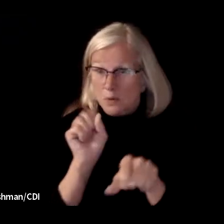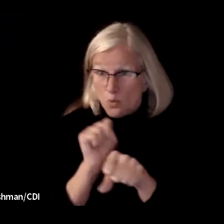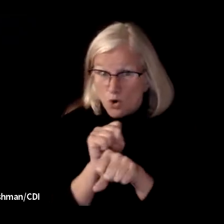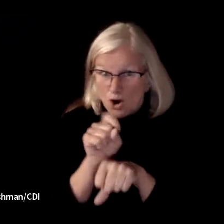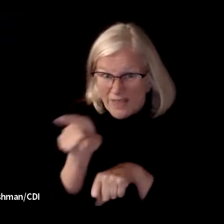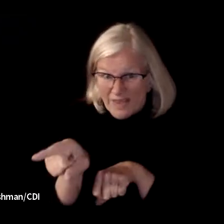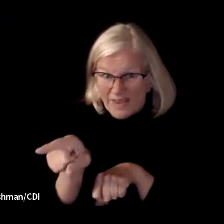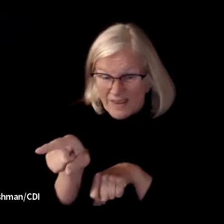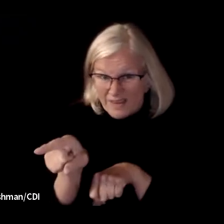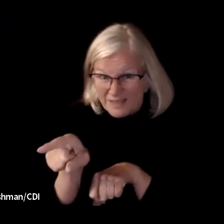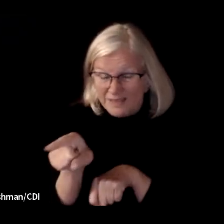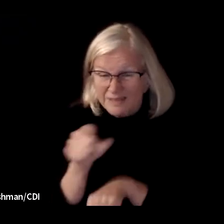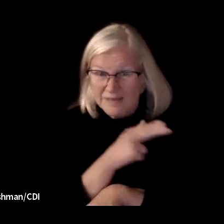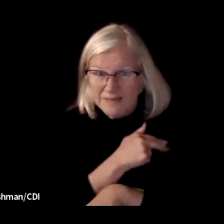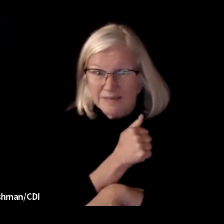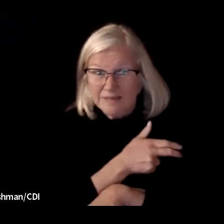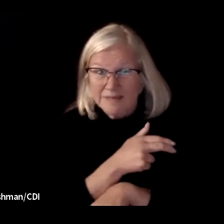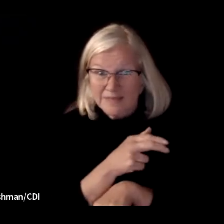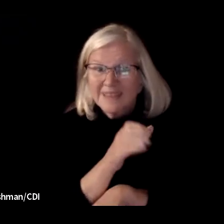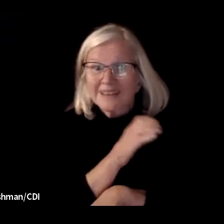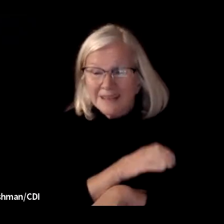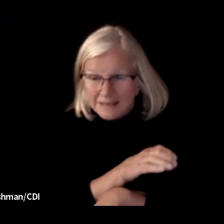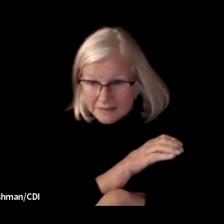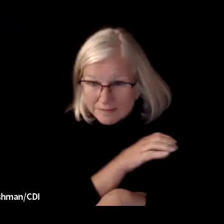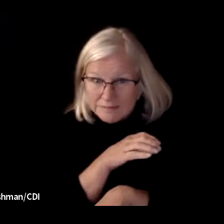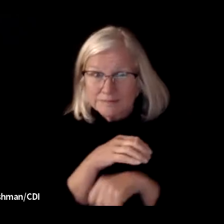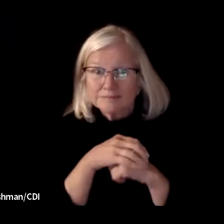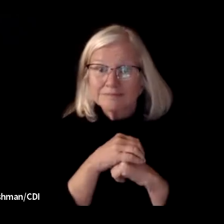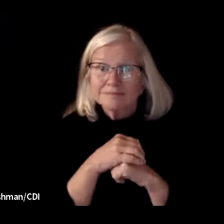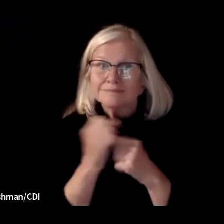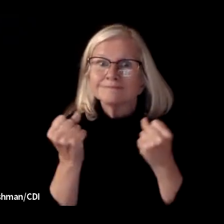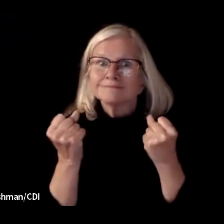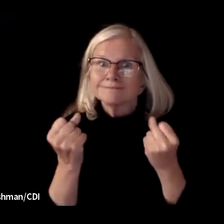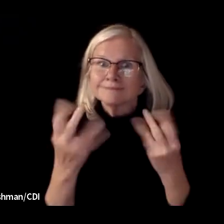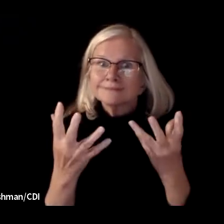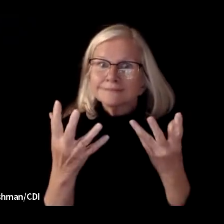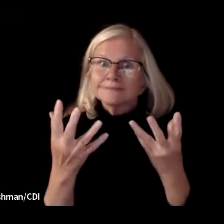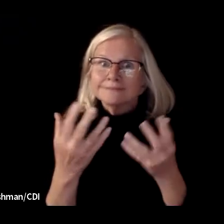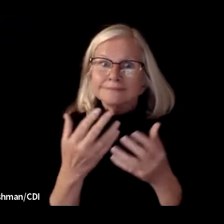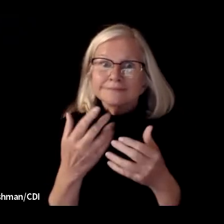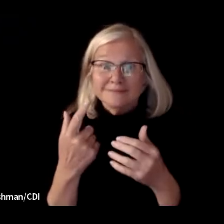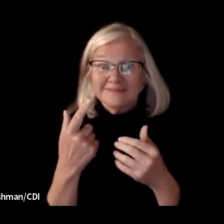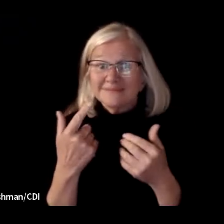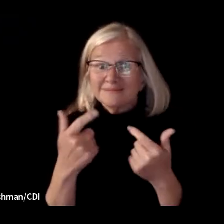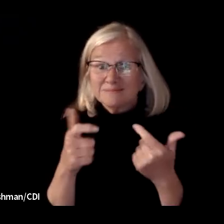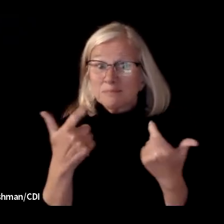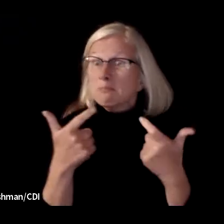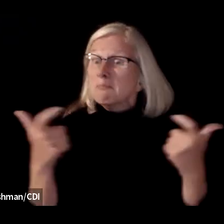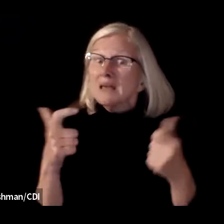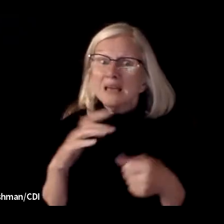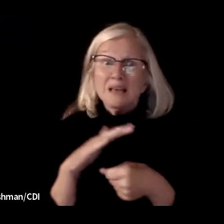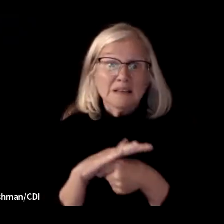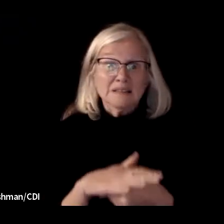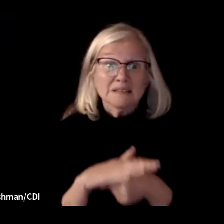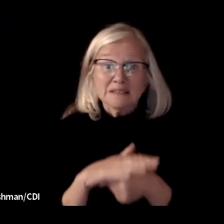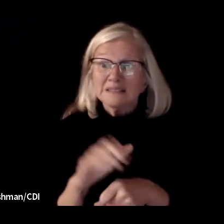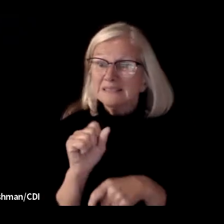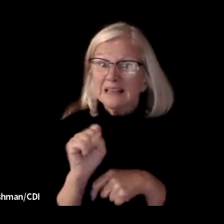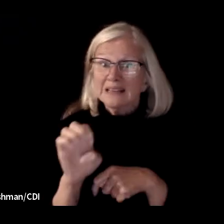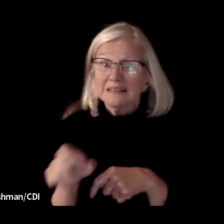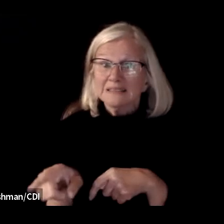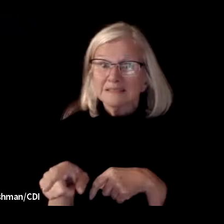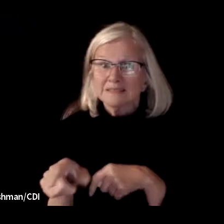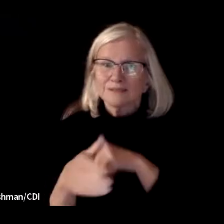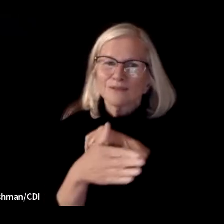indicated, there's a lot of implications here for greater Minnesota hospitals. Rural hospitals are starting to feel that